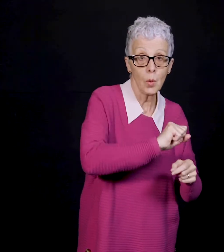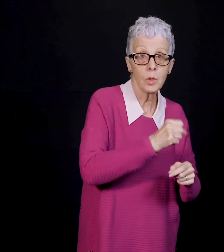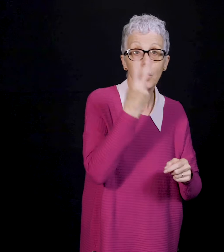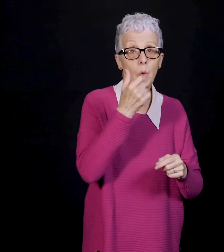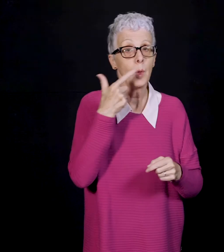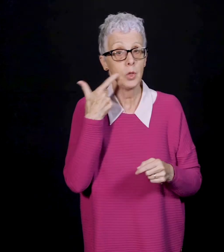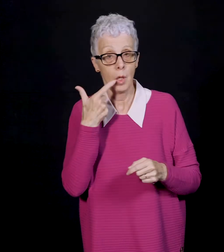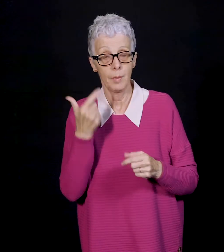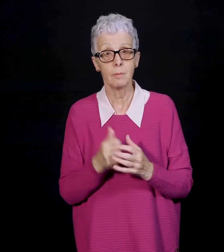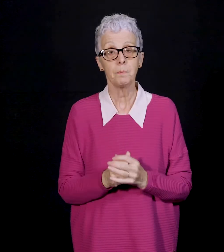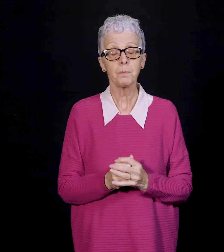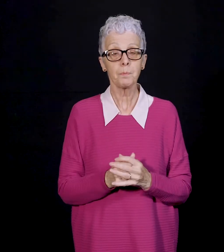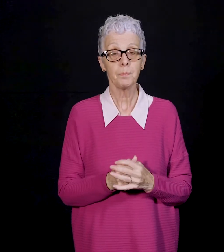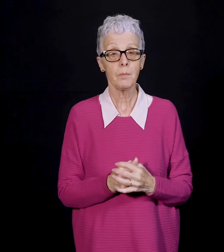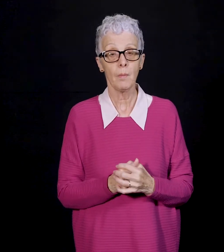sheep.